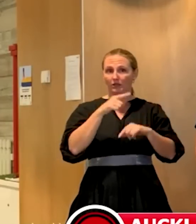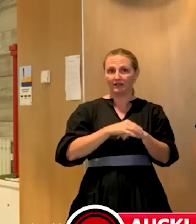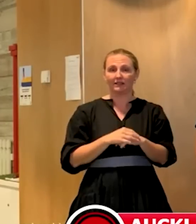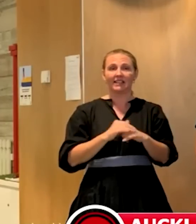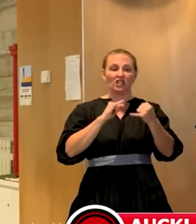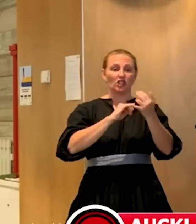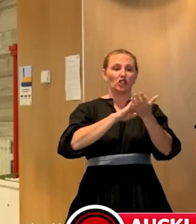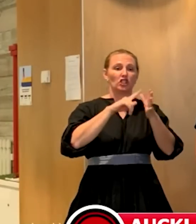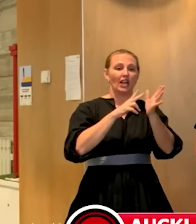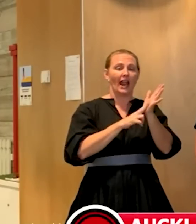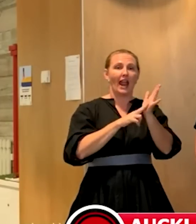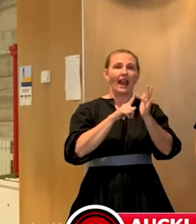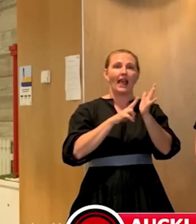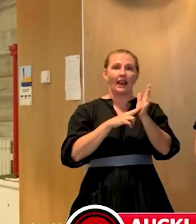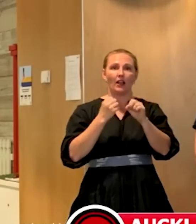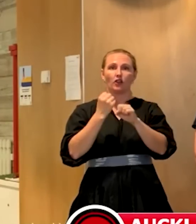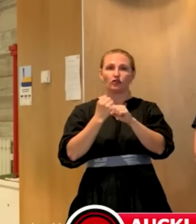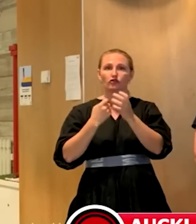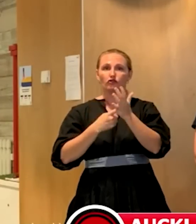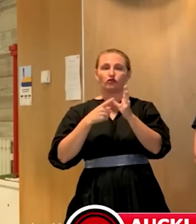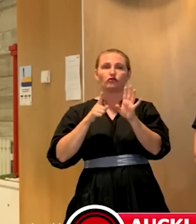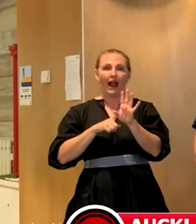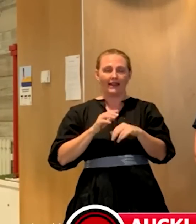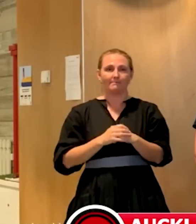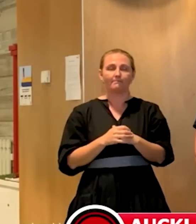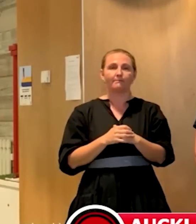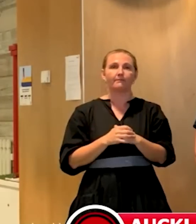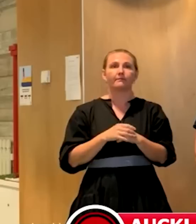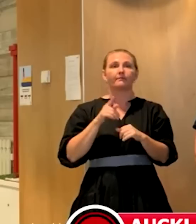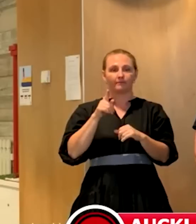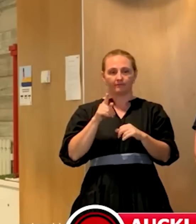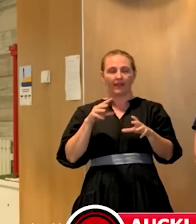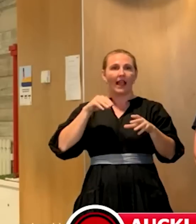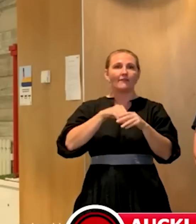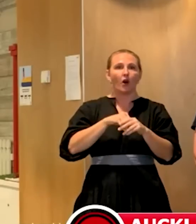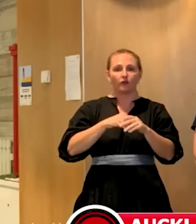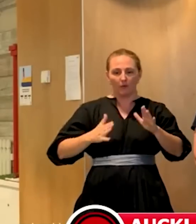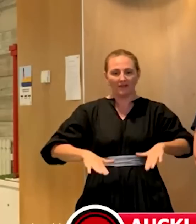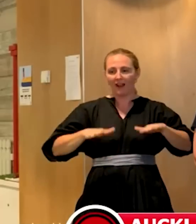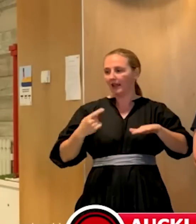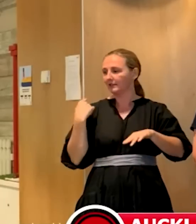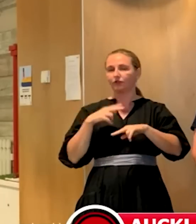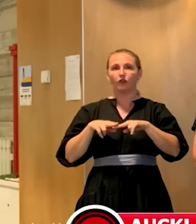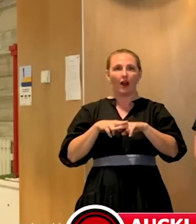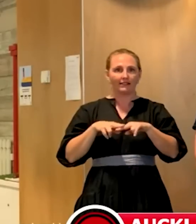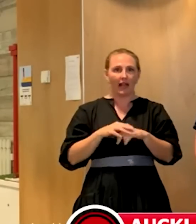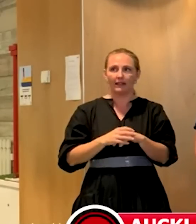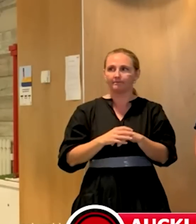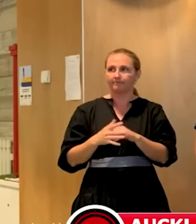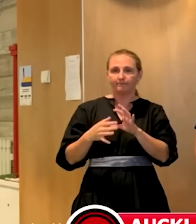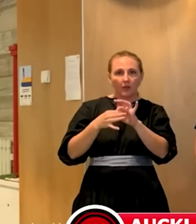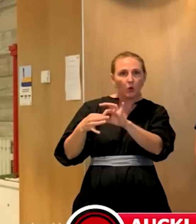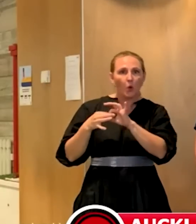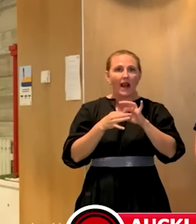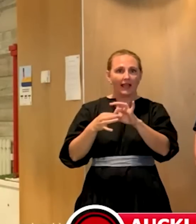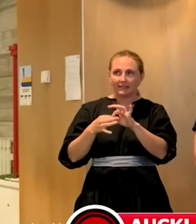key partner in the initial response to the flood events on Friday and have worked with us closely in our emergency coordination